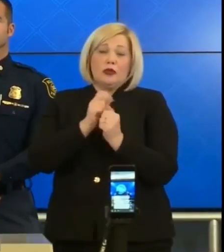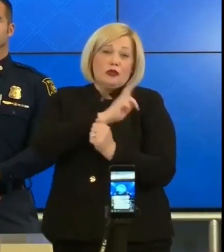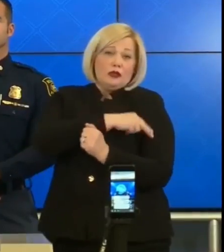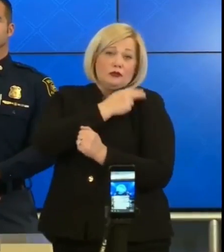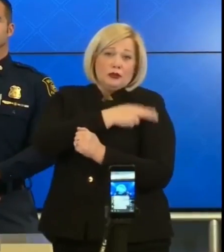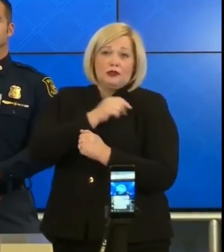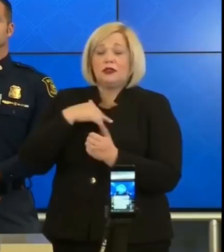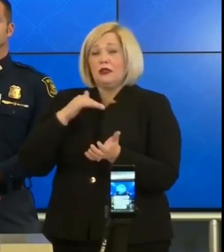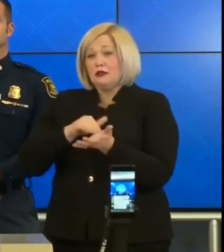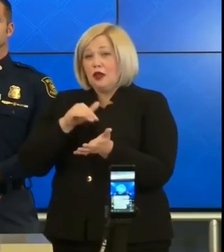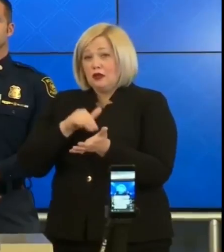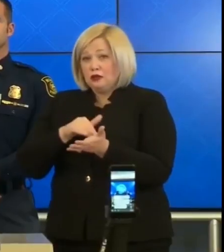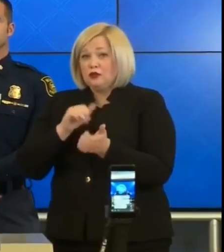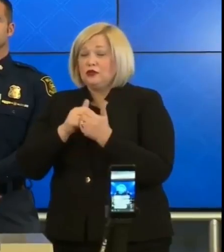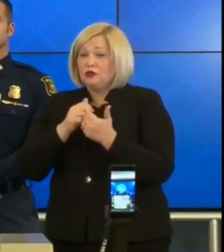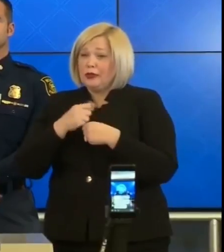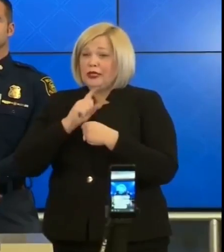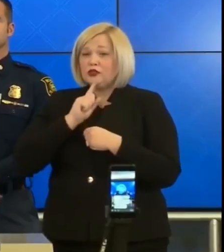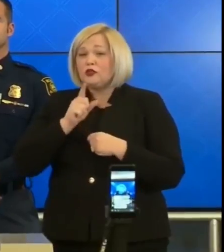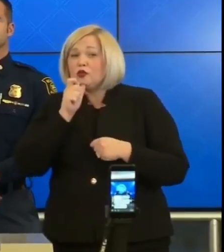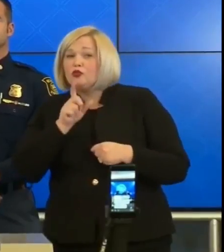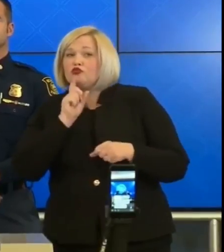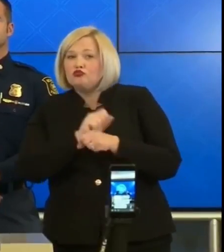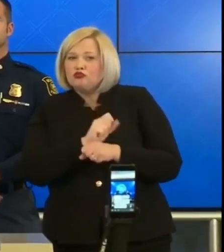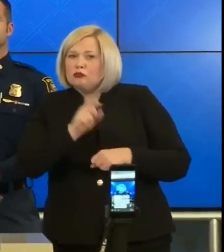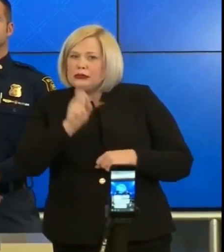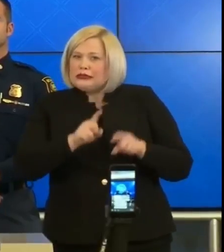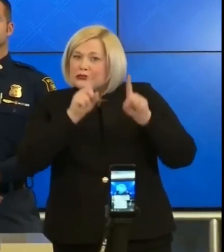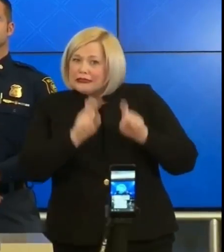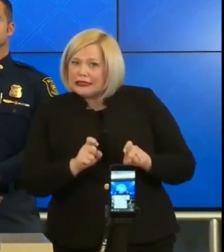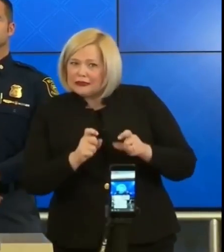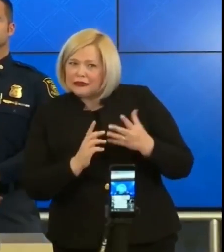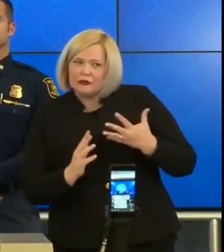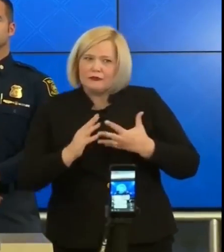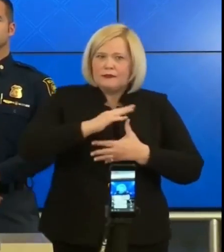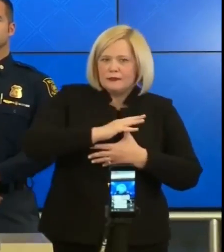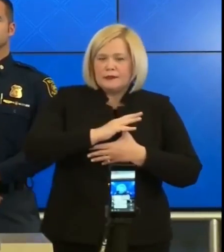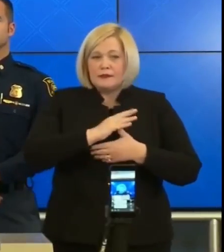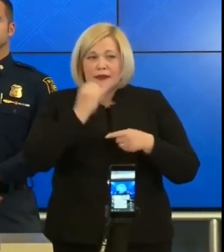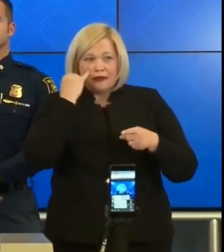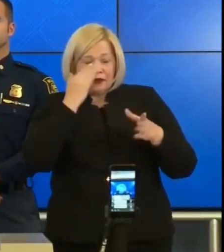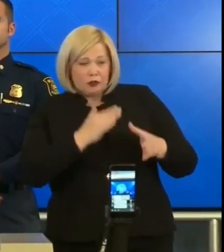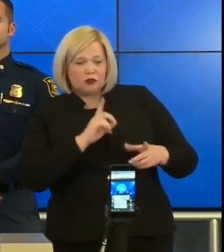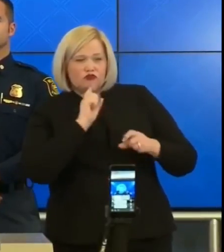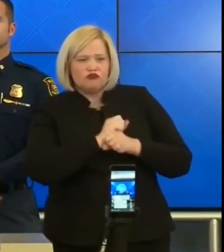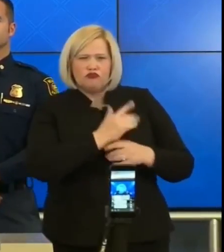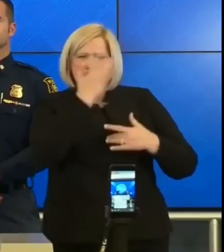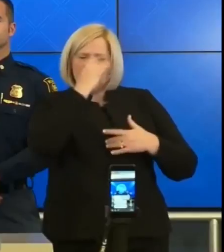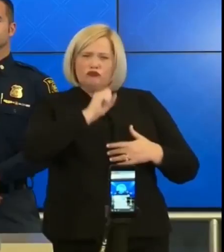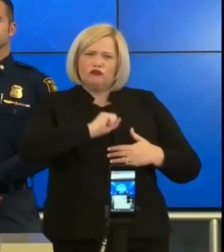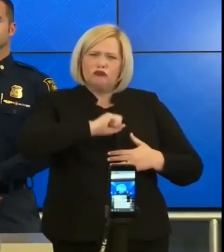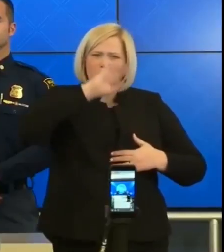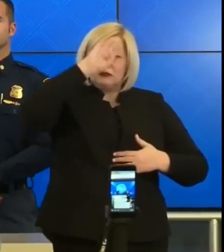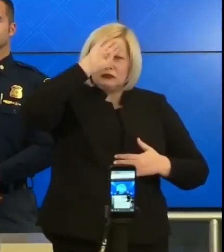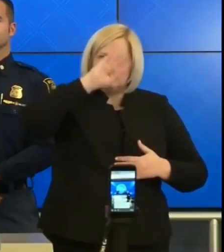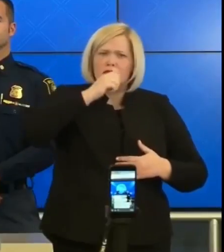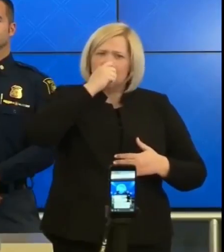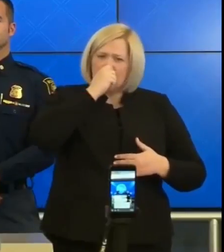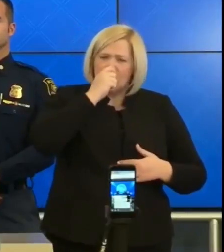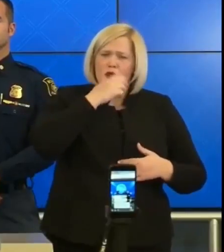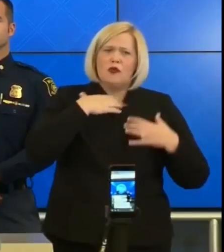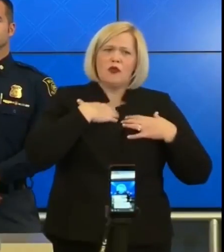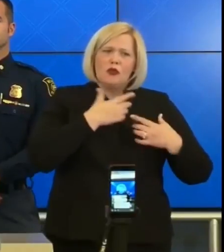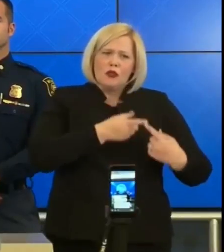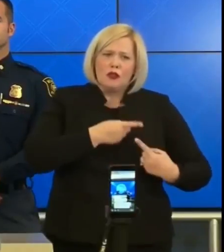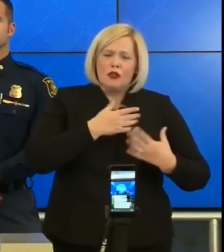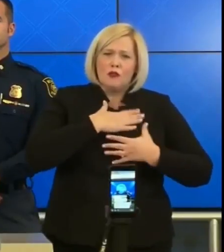medical providers to prioritize testing in the state so that those who have symptoms, those who are at highest risk of